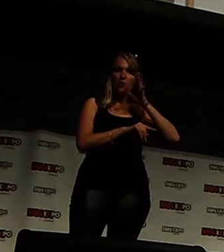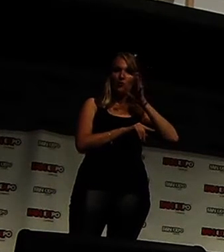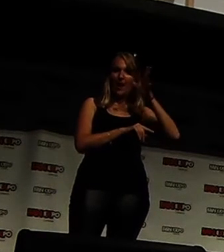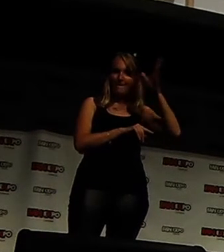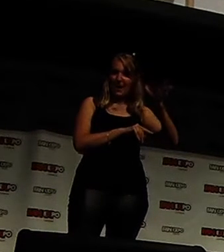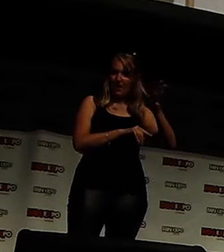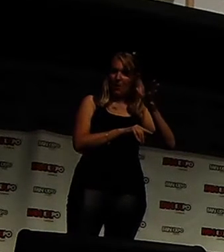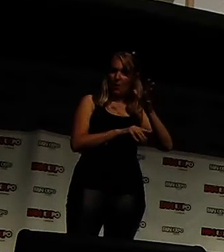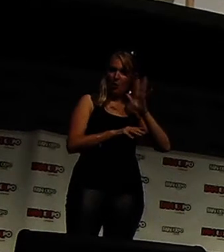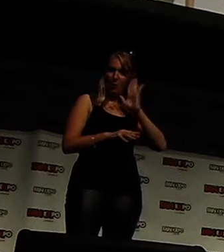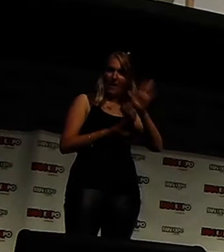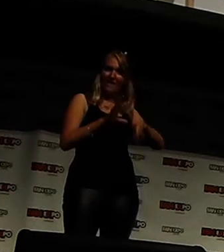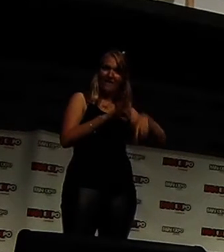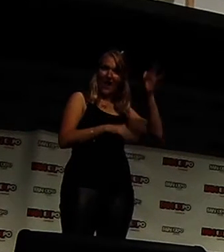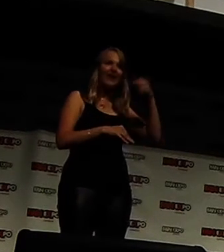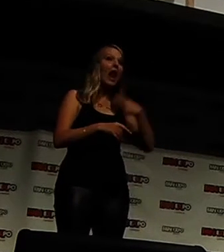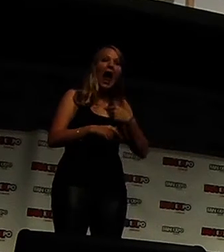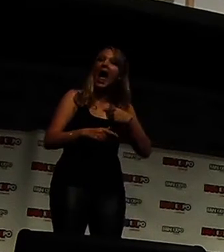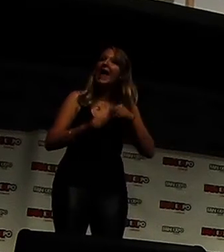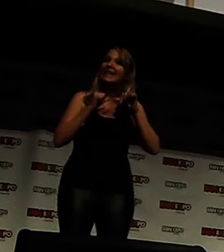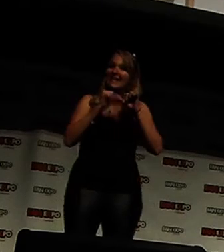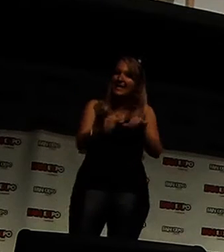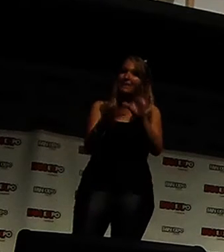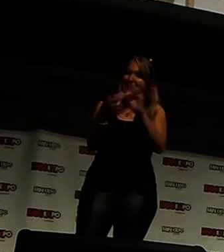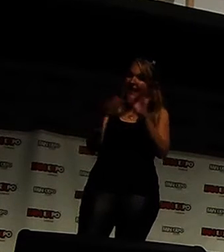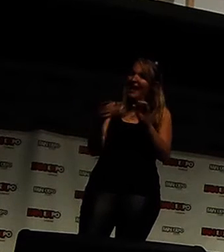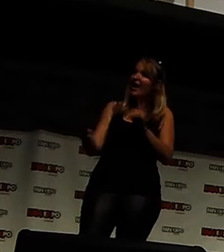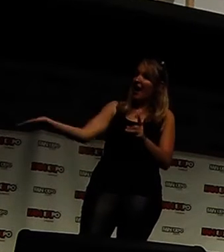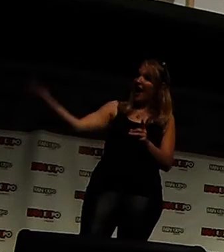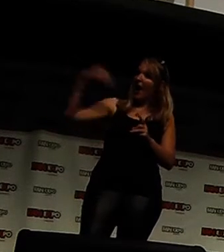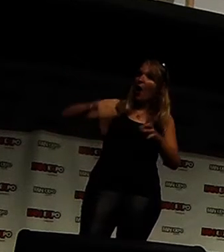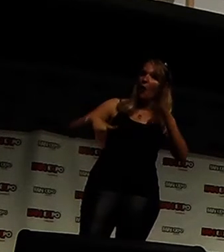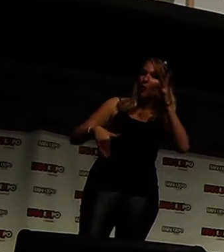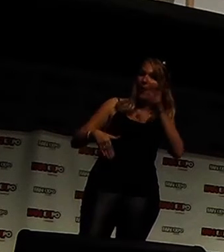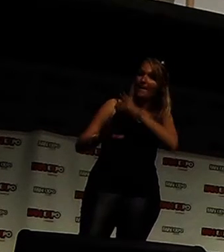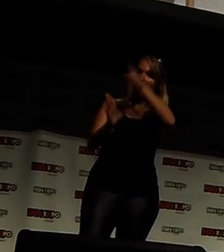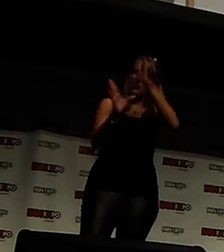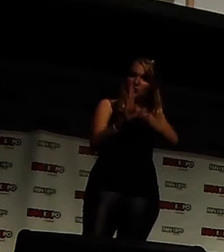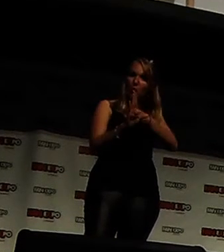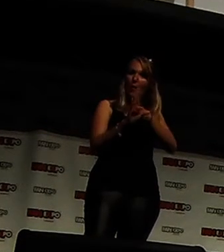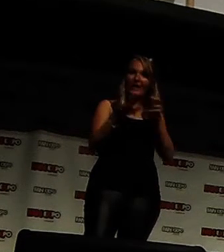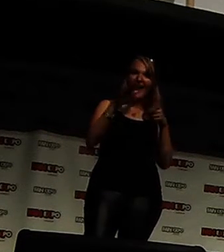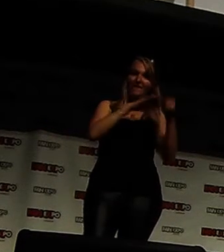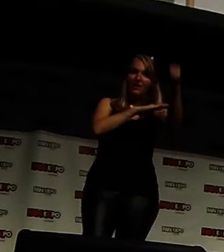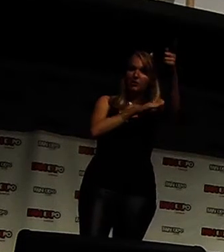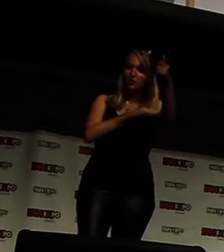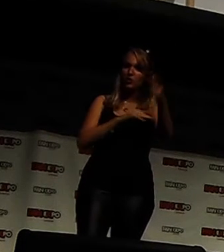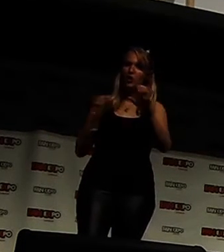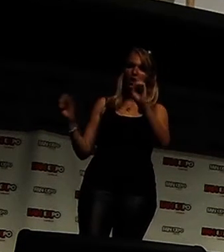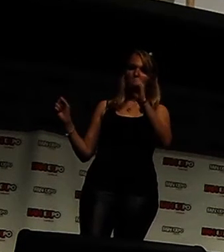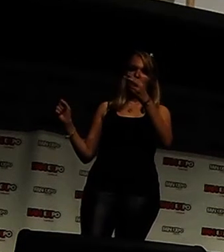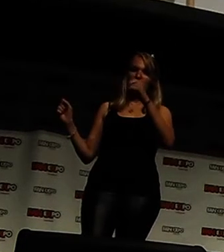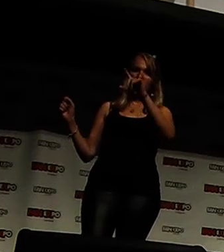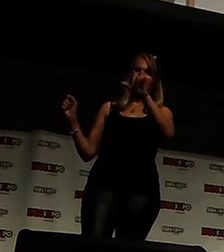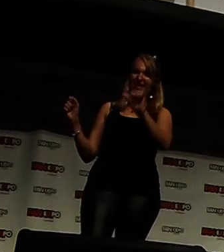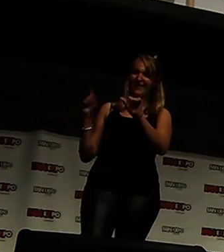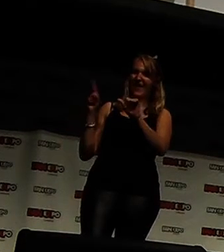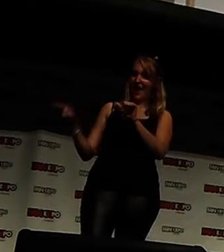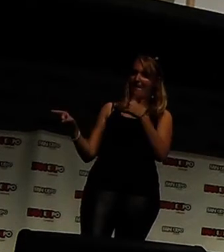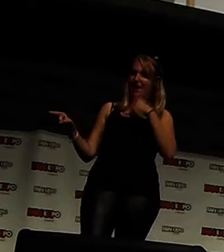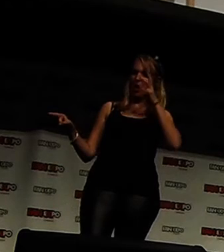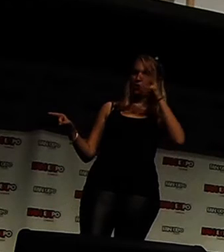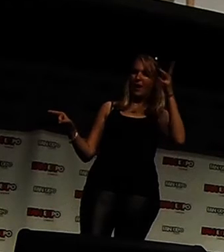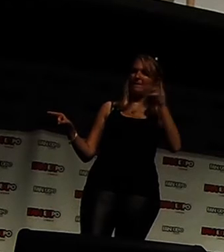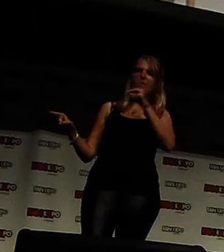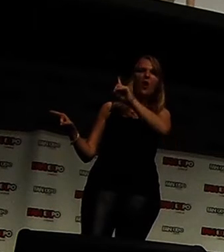bring Bran. Let's bring Bran on an adventure. Sheila, who plays Bran, is brilliant. And she keeps being around at like the really